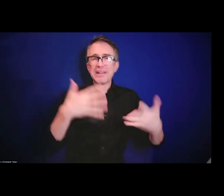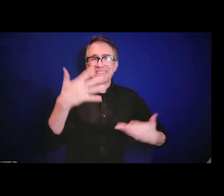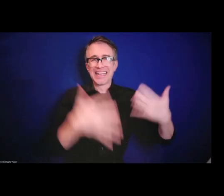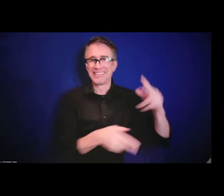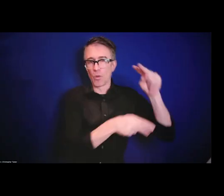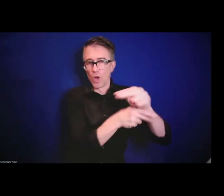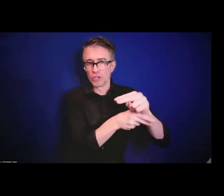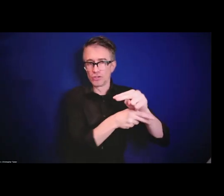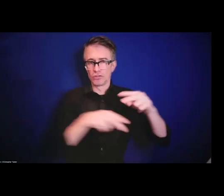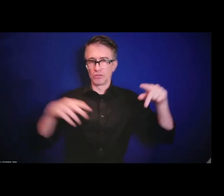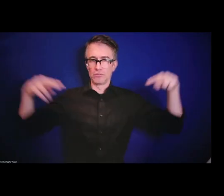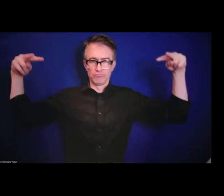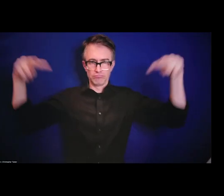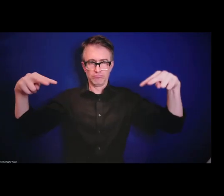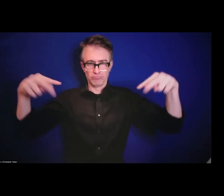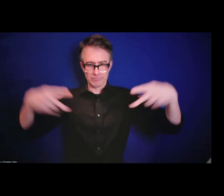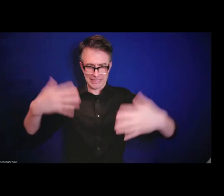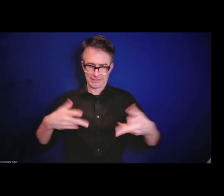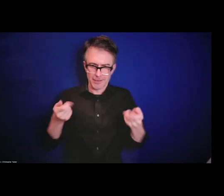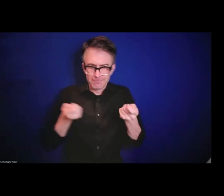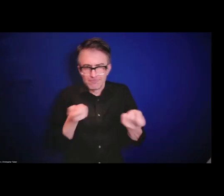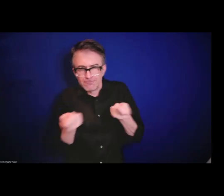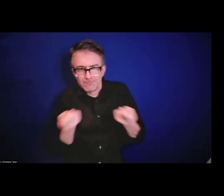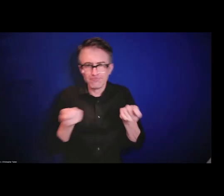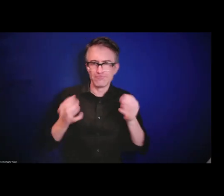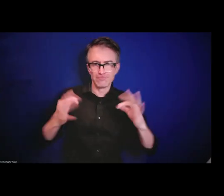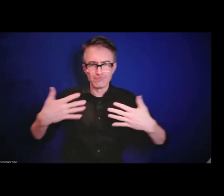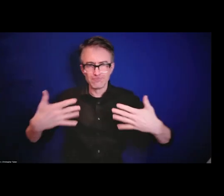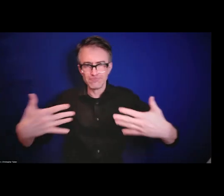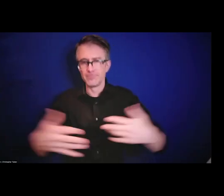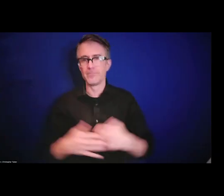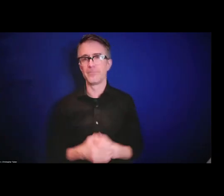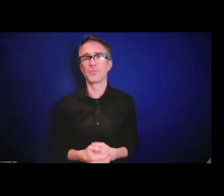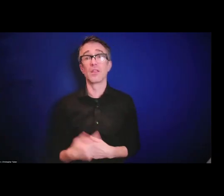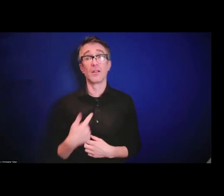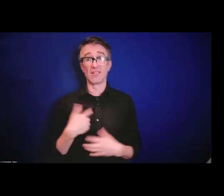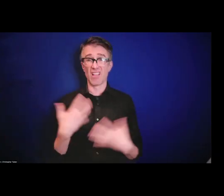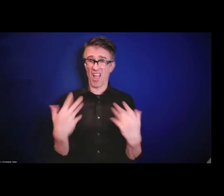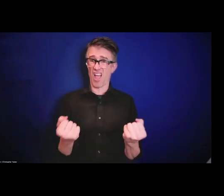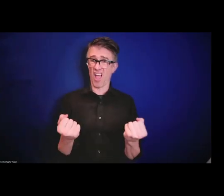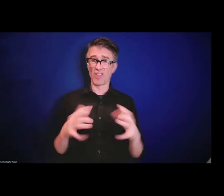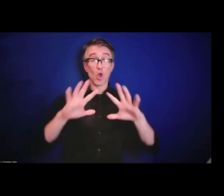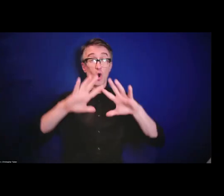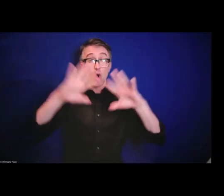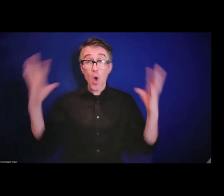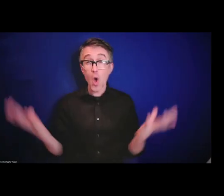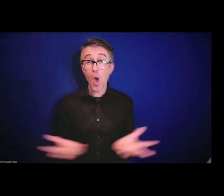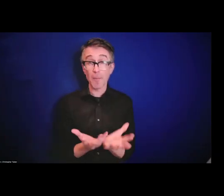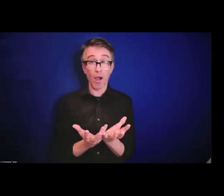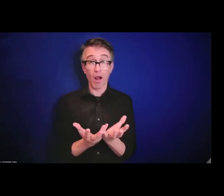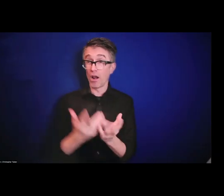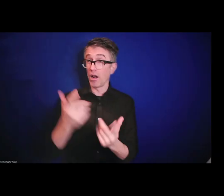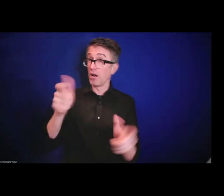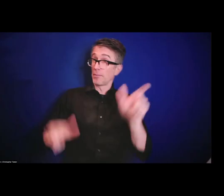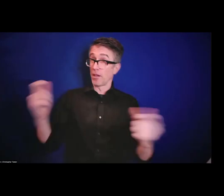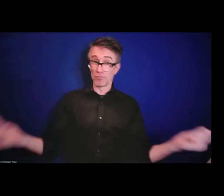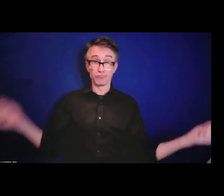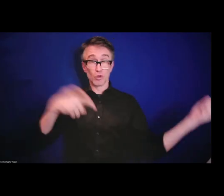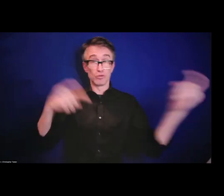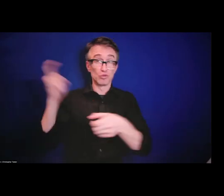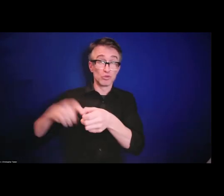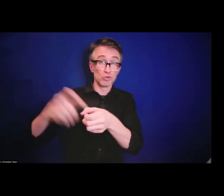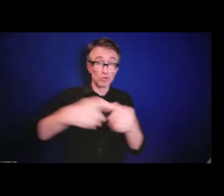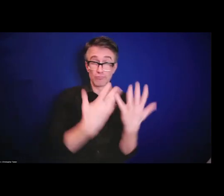powered by a rapidly growing global membership. The work program of the Collaborative over the last year